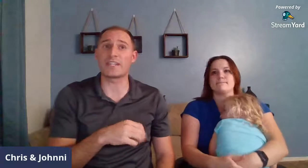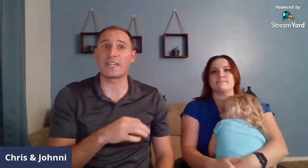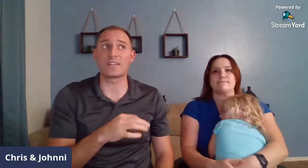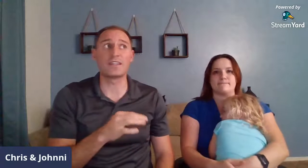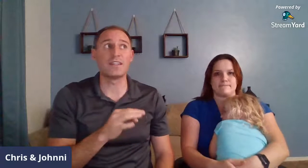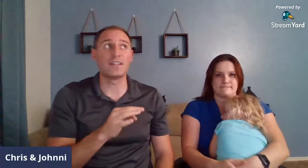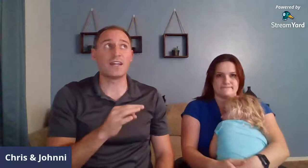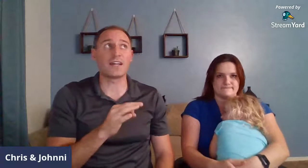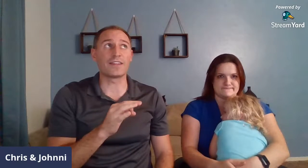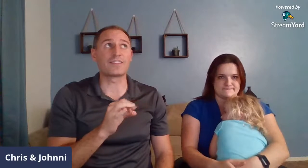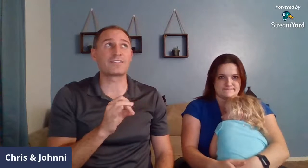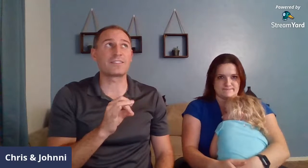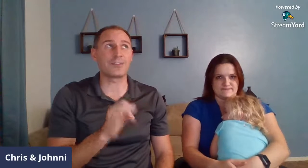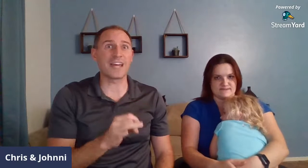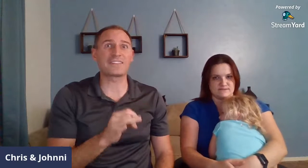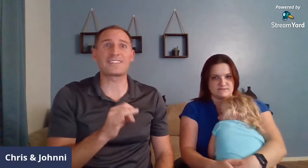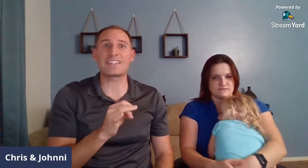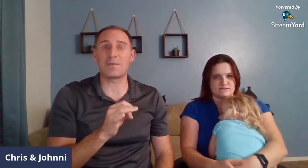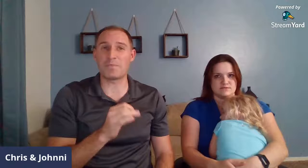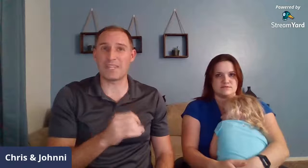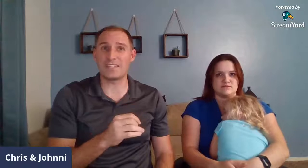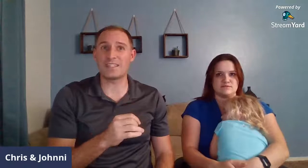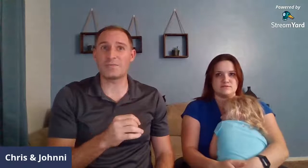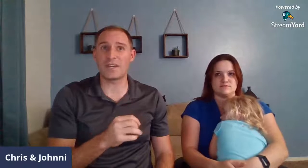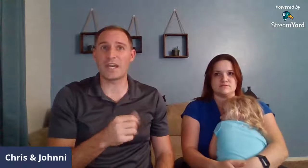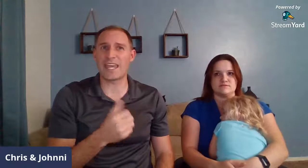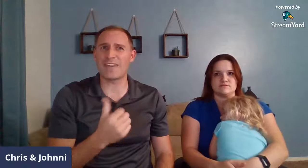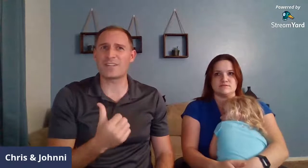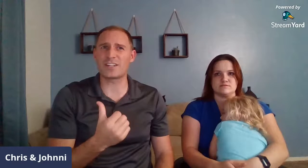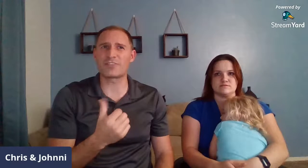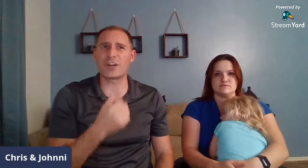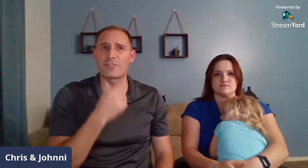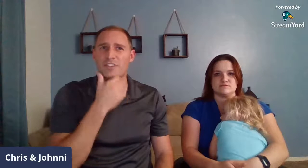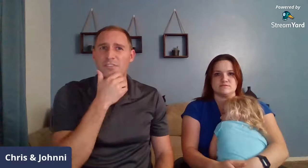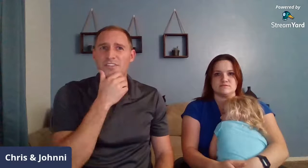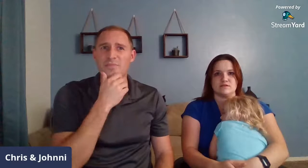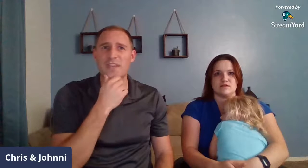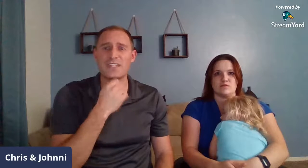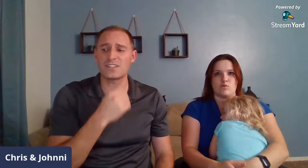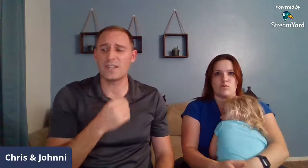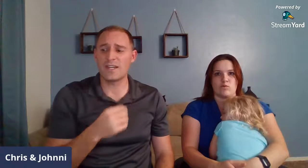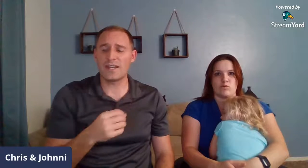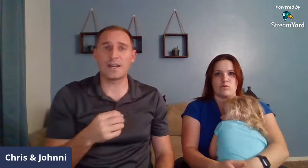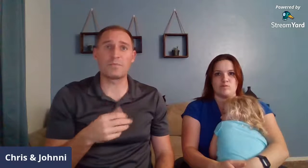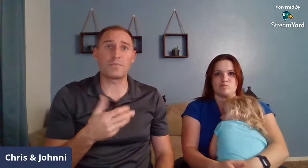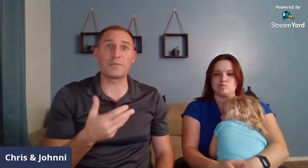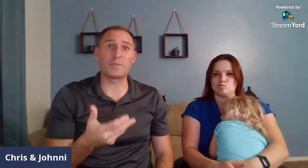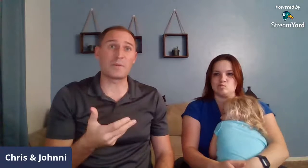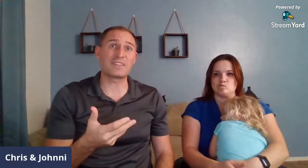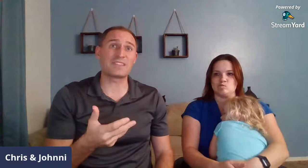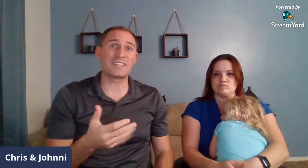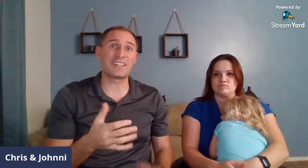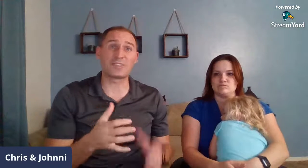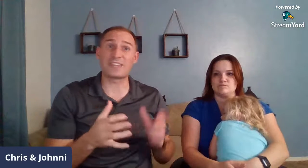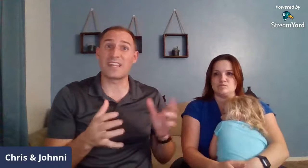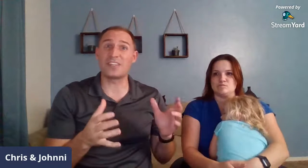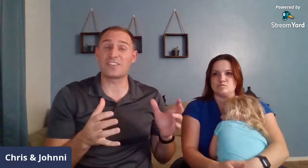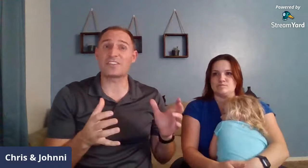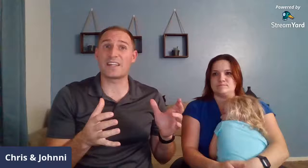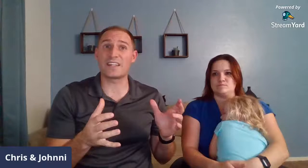in the Scholastic Compendium. I have it on our resources page, but basically it was a 10-year study that